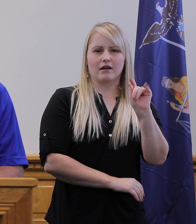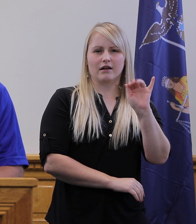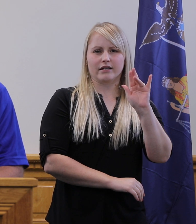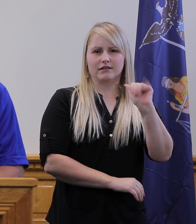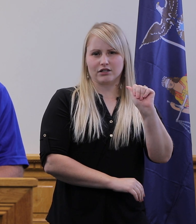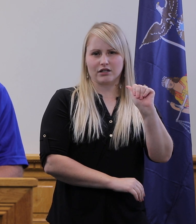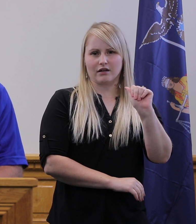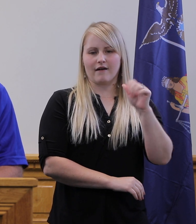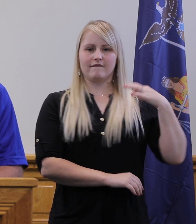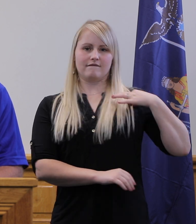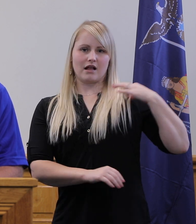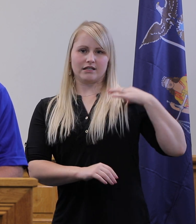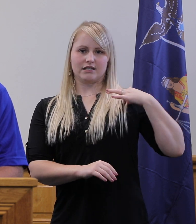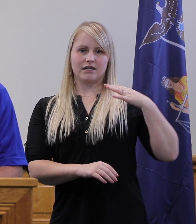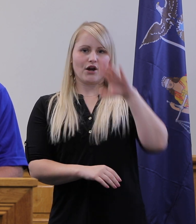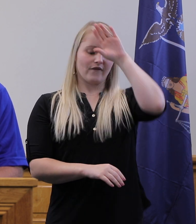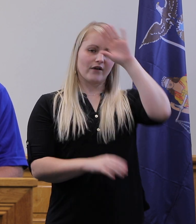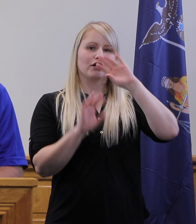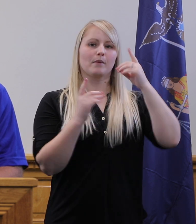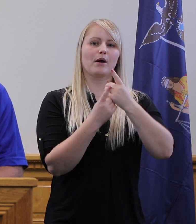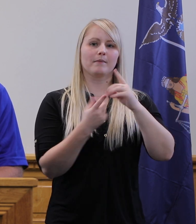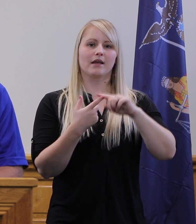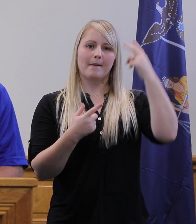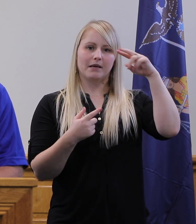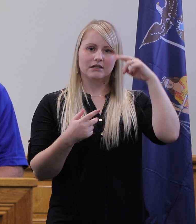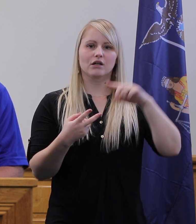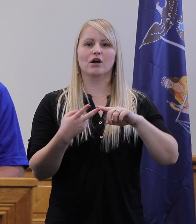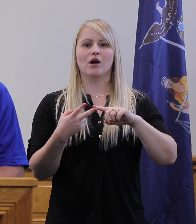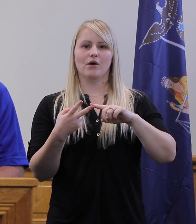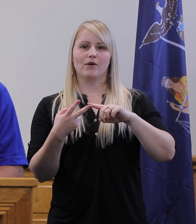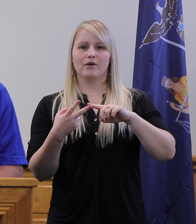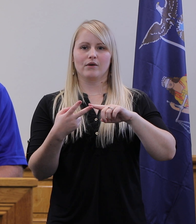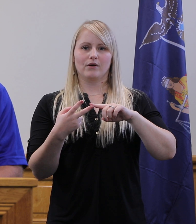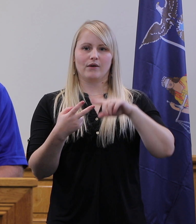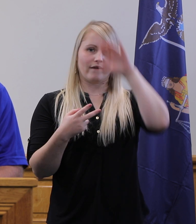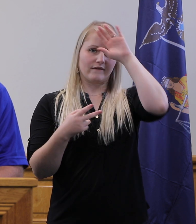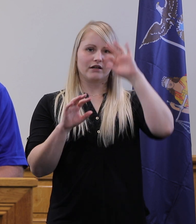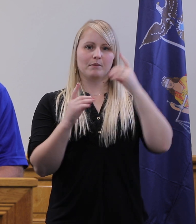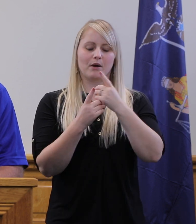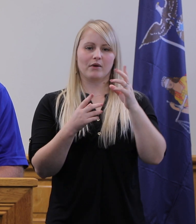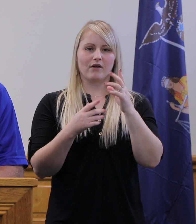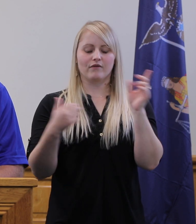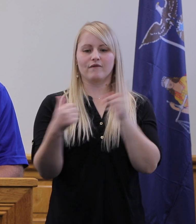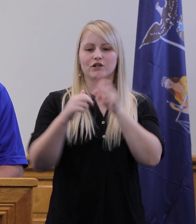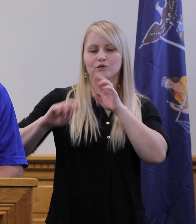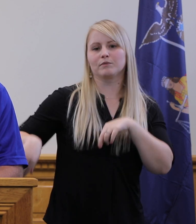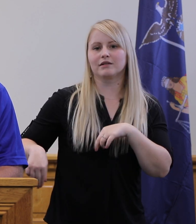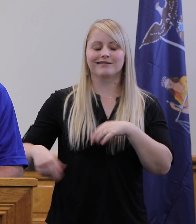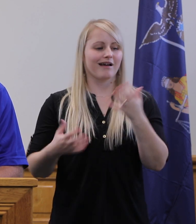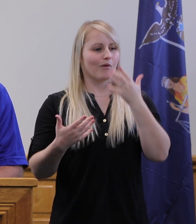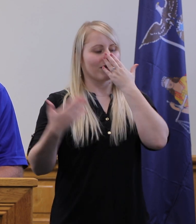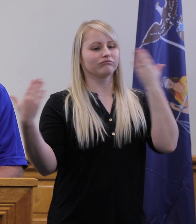Fire Department, are the fire department's first responders of the year. I want to thank all of our first responders who answered